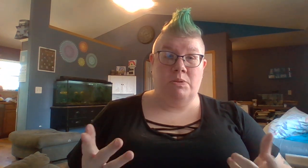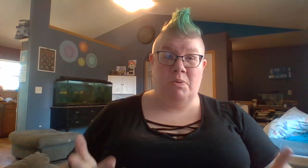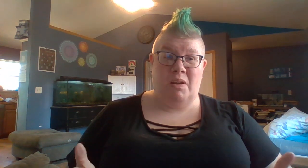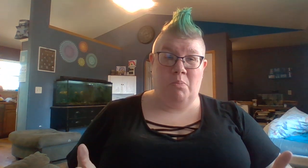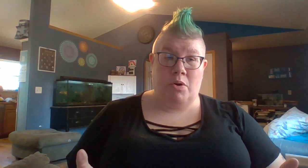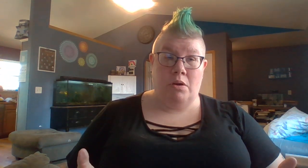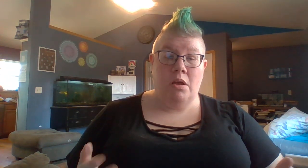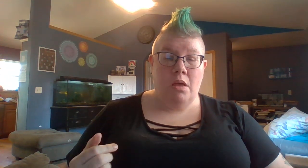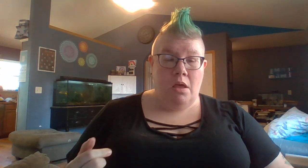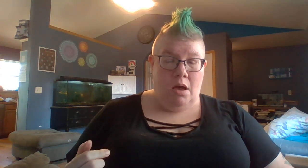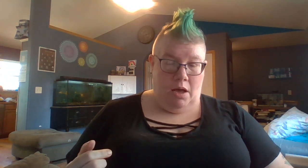pretty important.